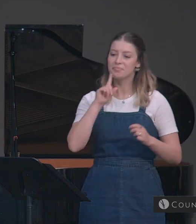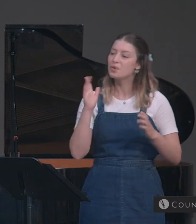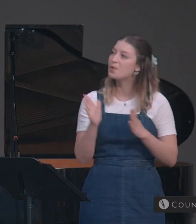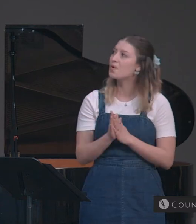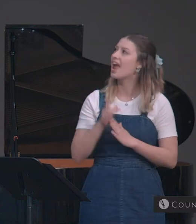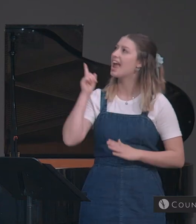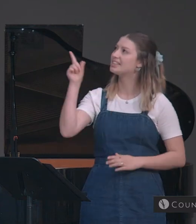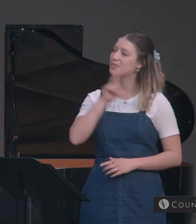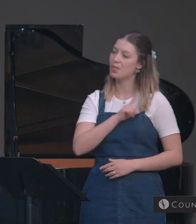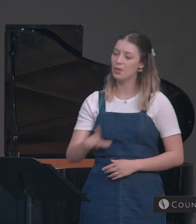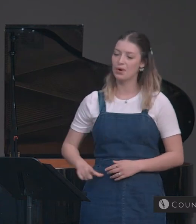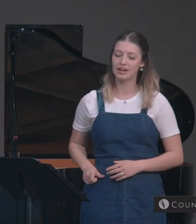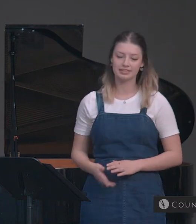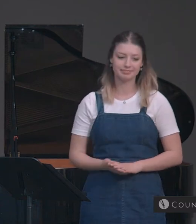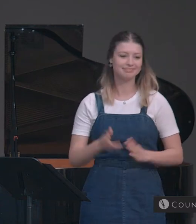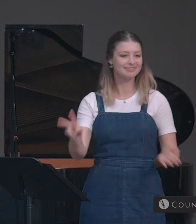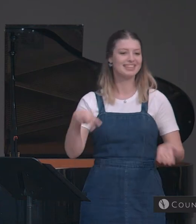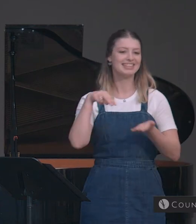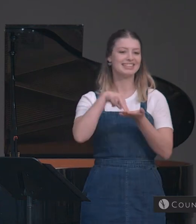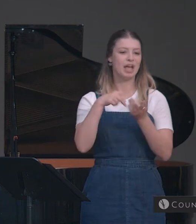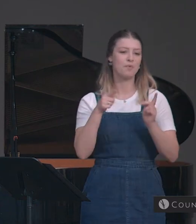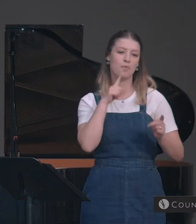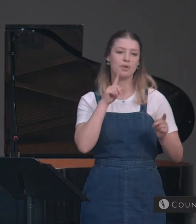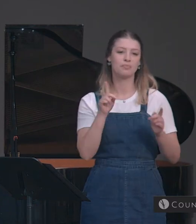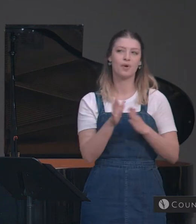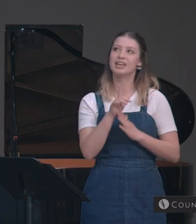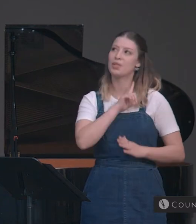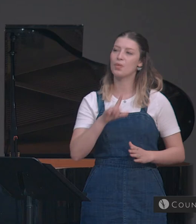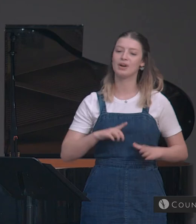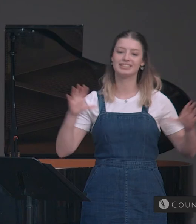Lord. Stand with me as we praise the Lord this morning.